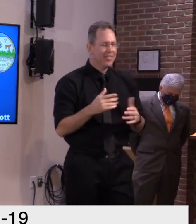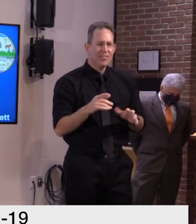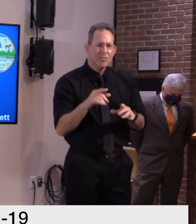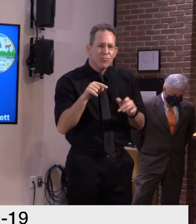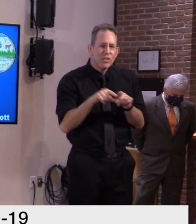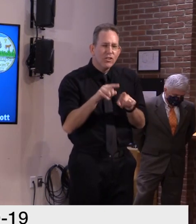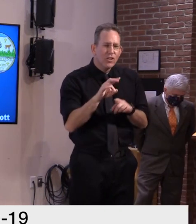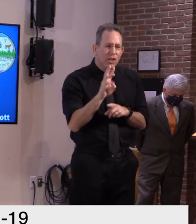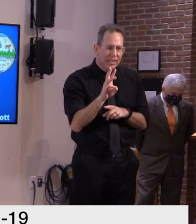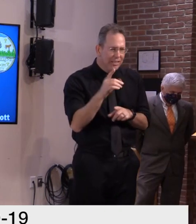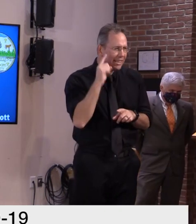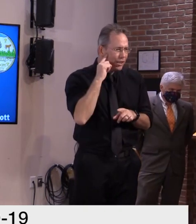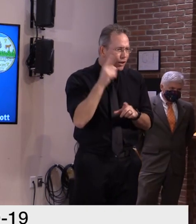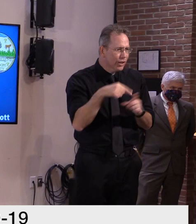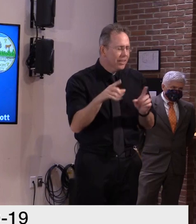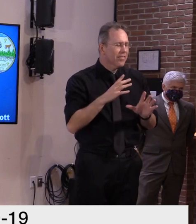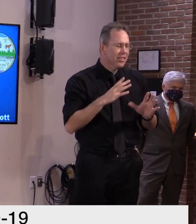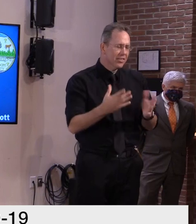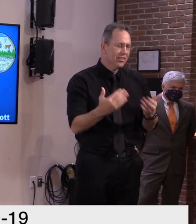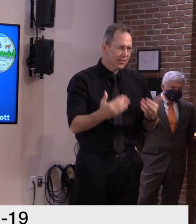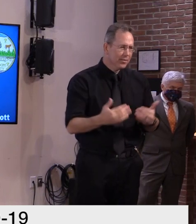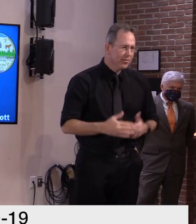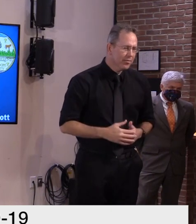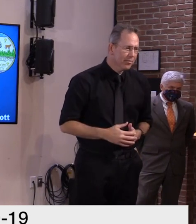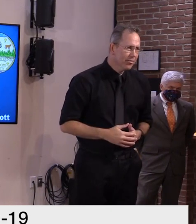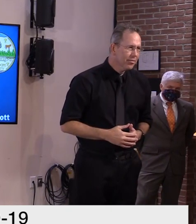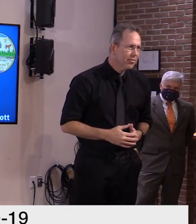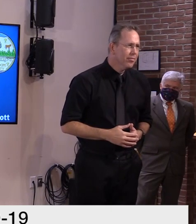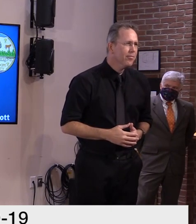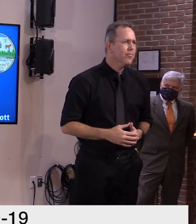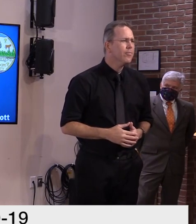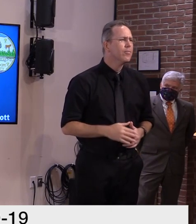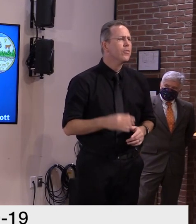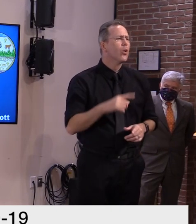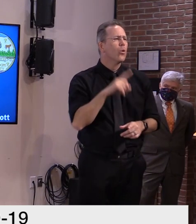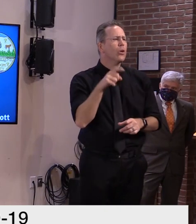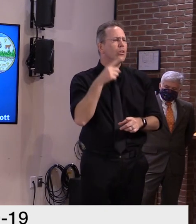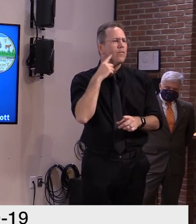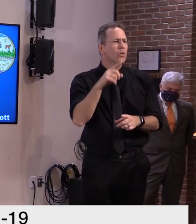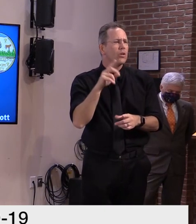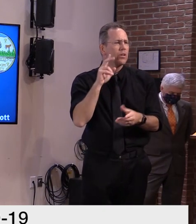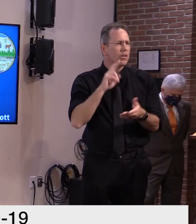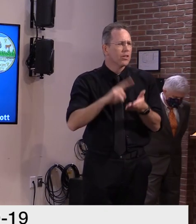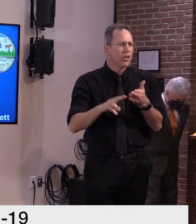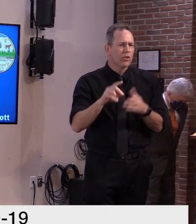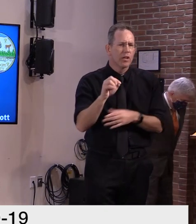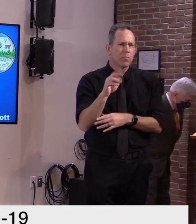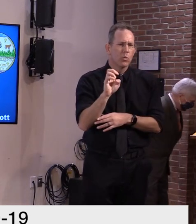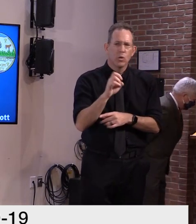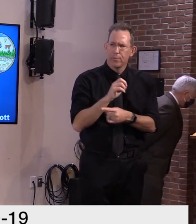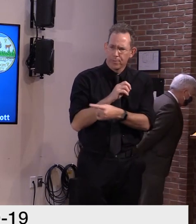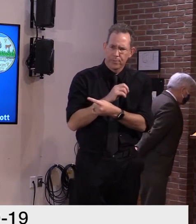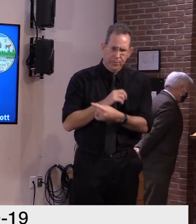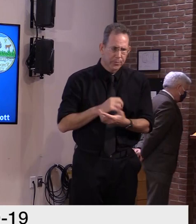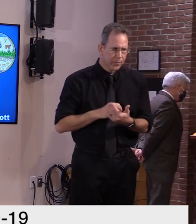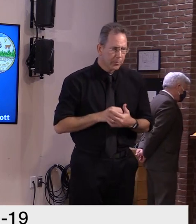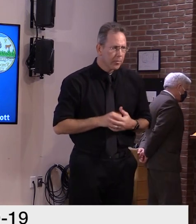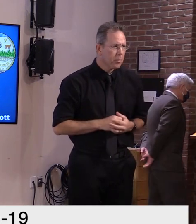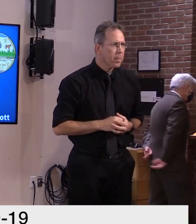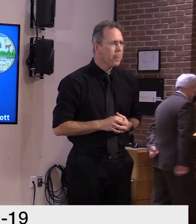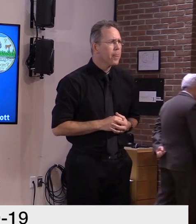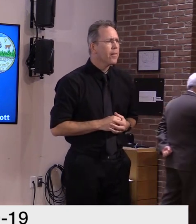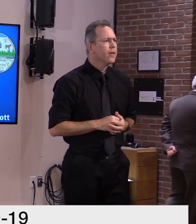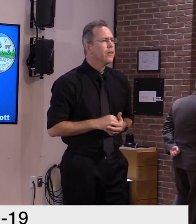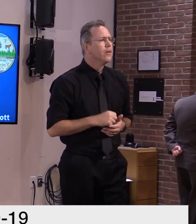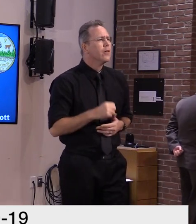Very good. Well, I have a quick one for Secretary Moore, if I could. I know that with the sports guidance, you've tried to have recreational guidance